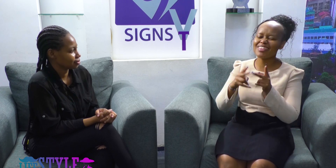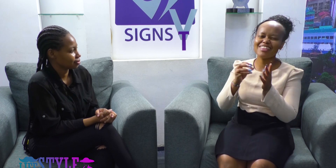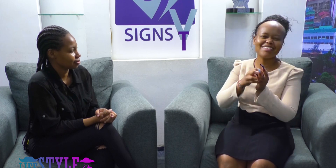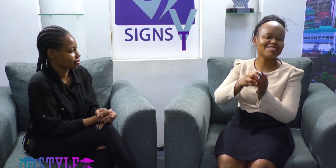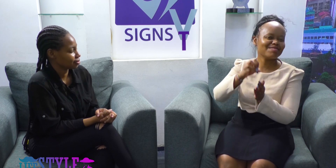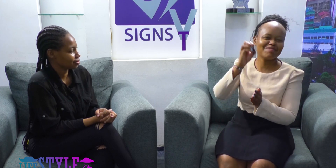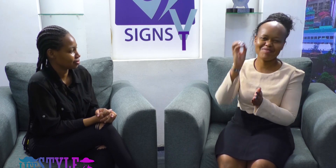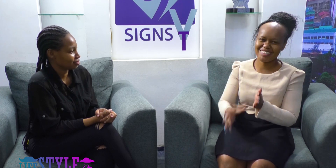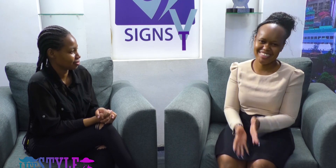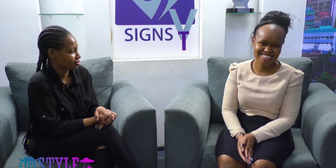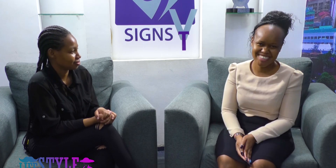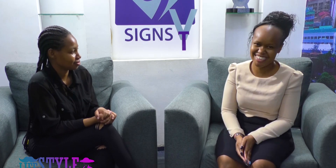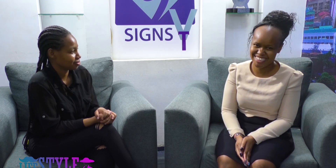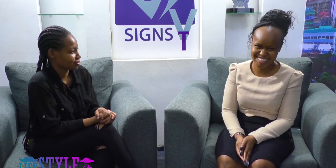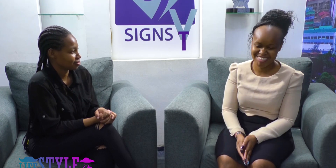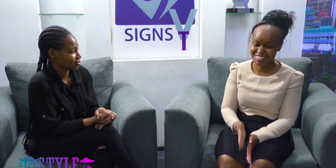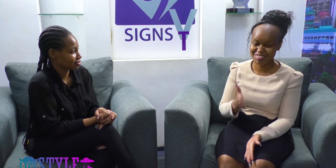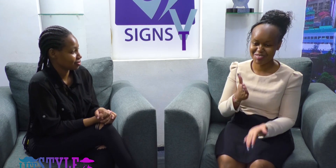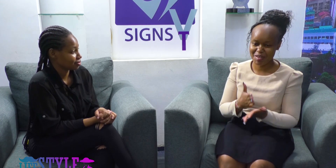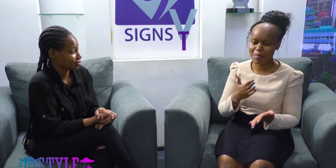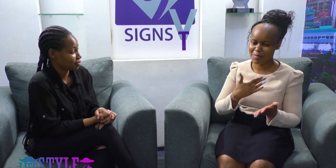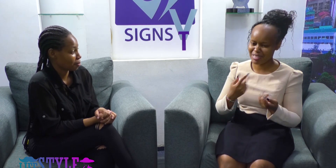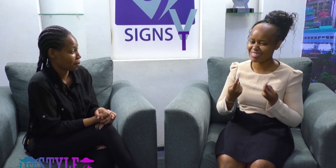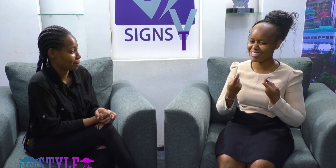challenge was things are very much expensive.